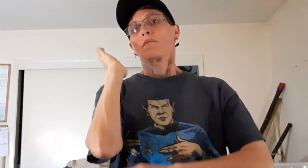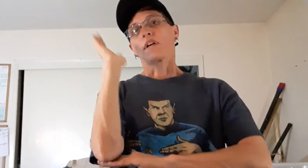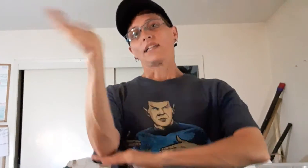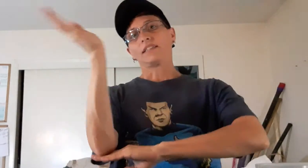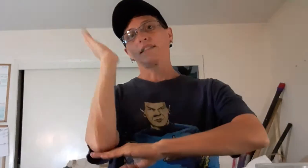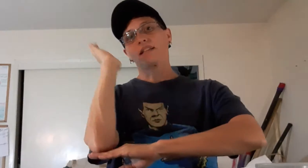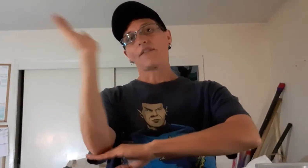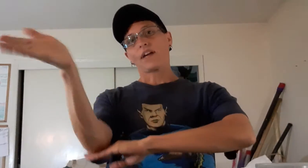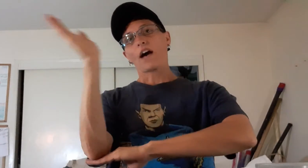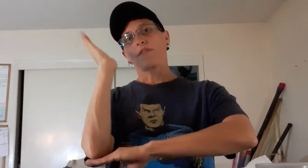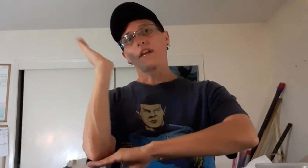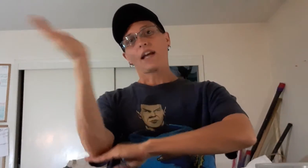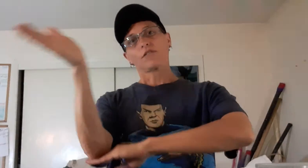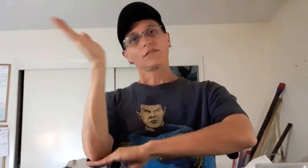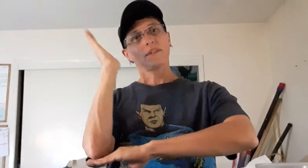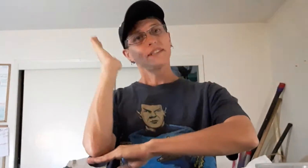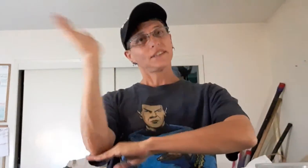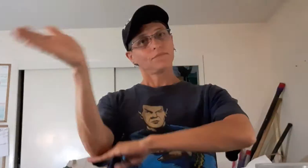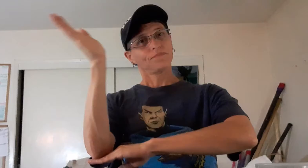because it's giving out the announcements.